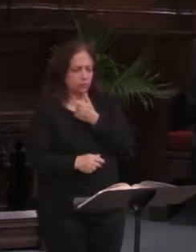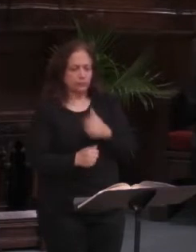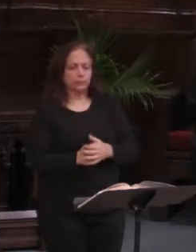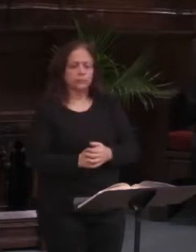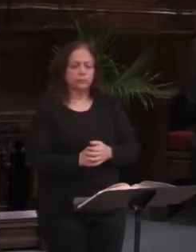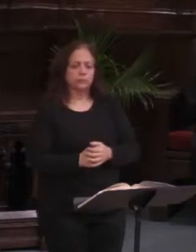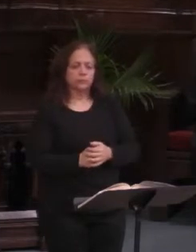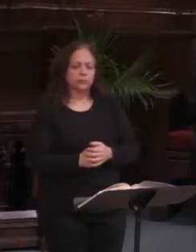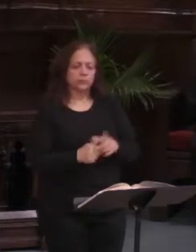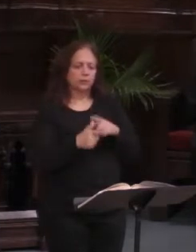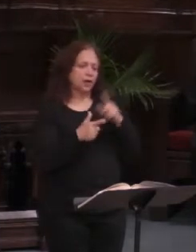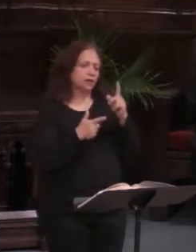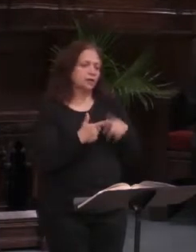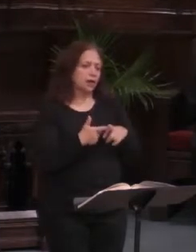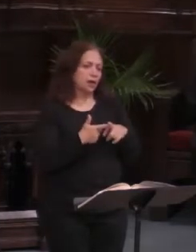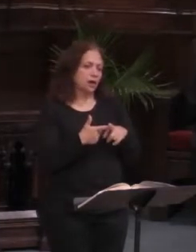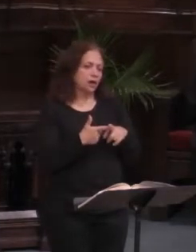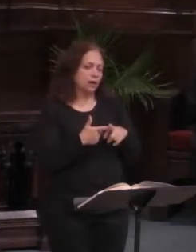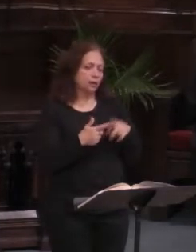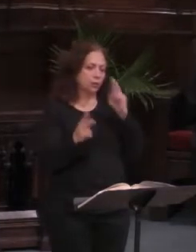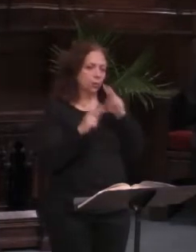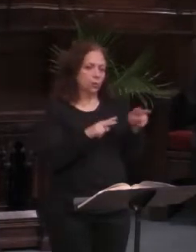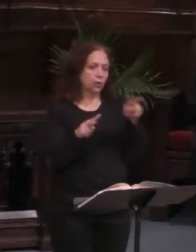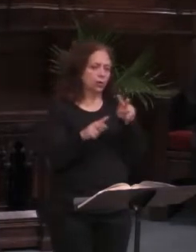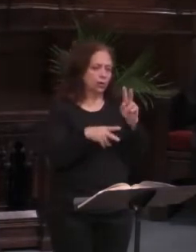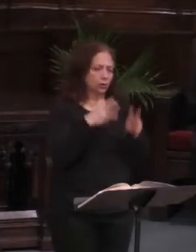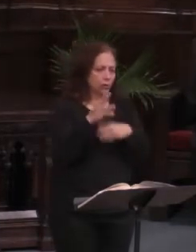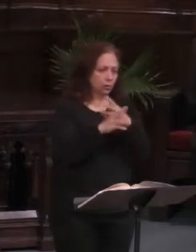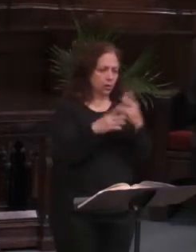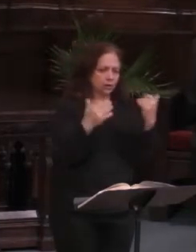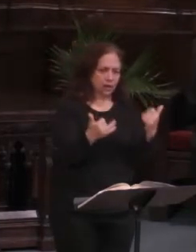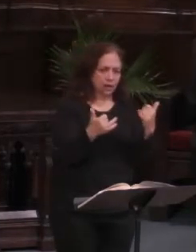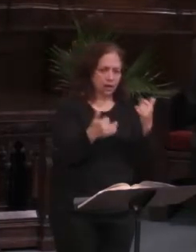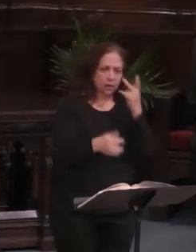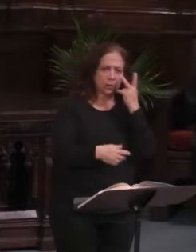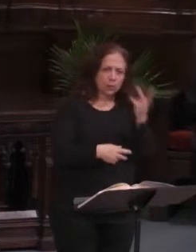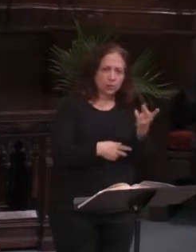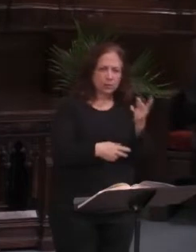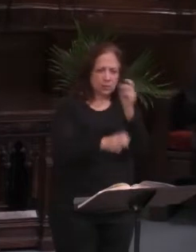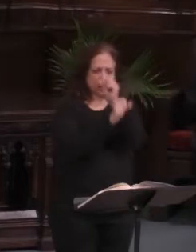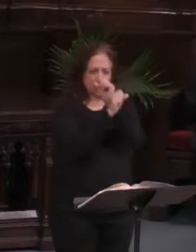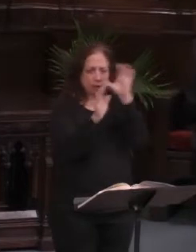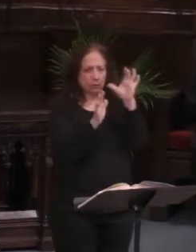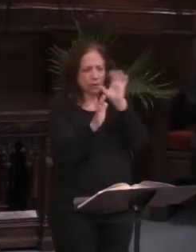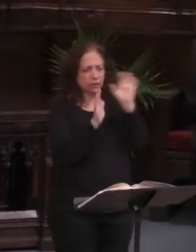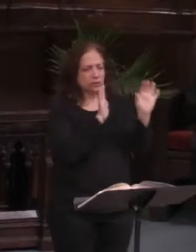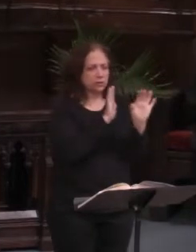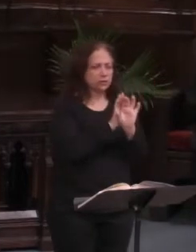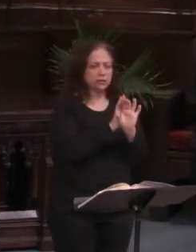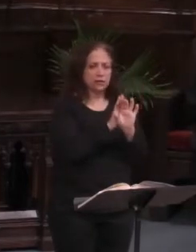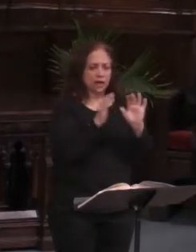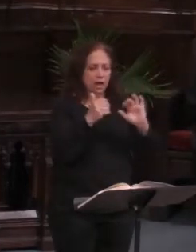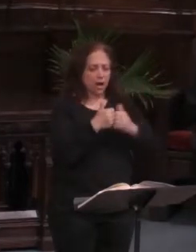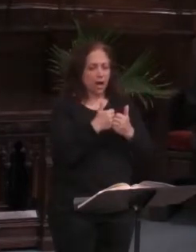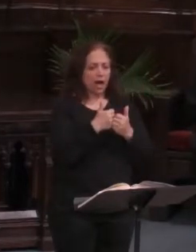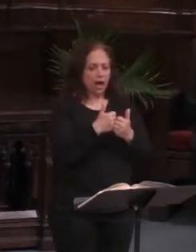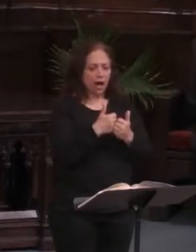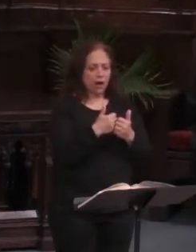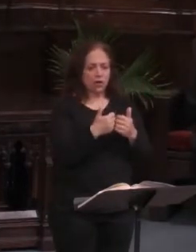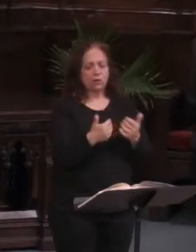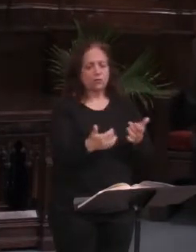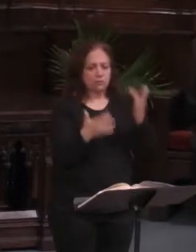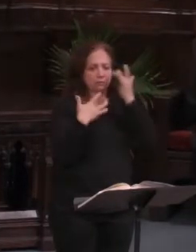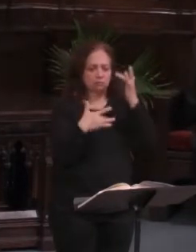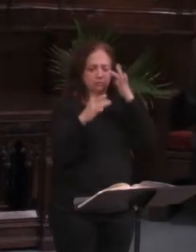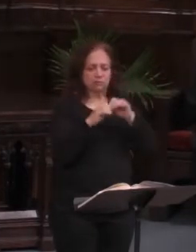And then we look around our world today, and we see the images of how the novel COVID-19